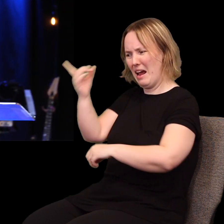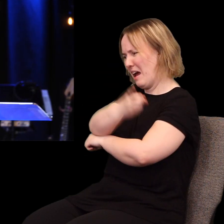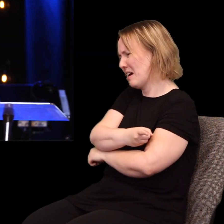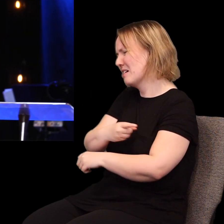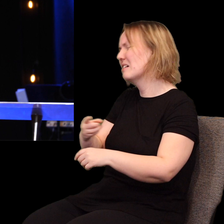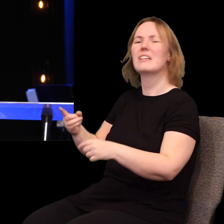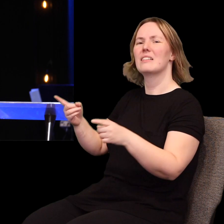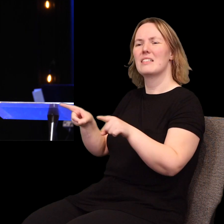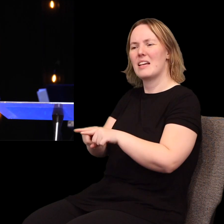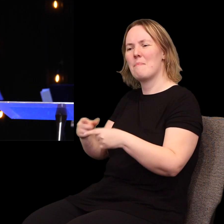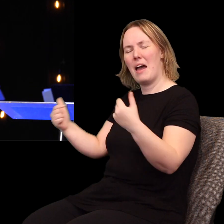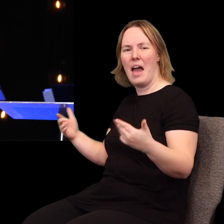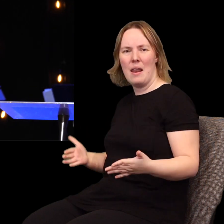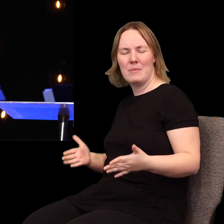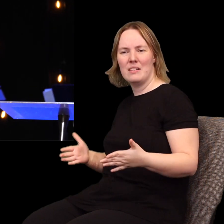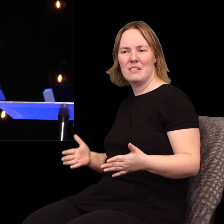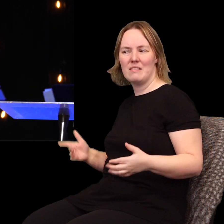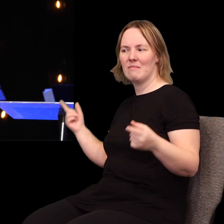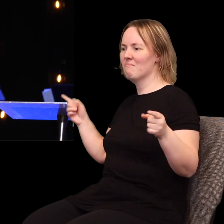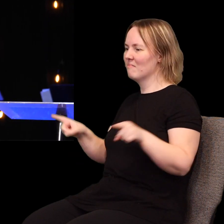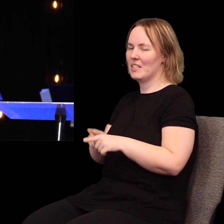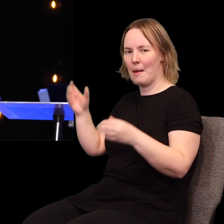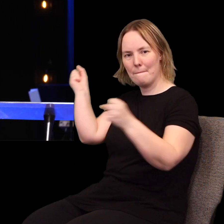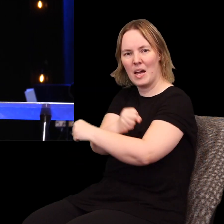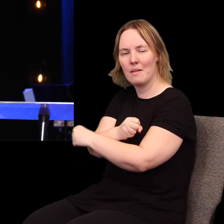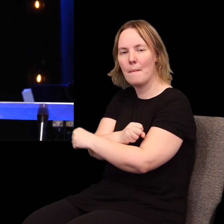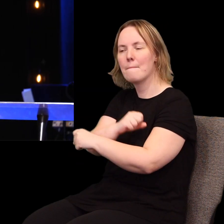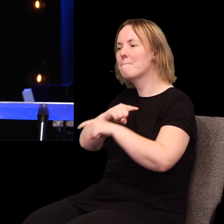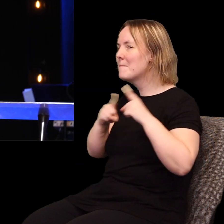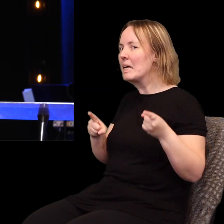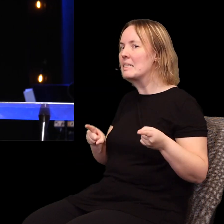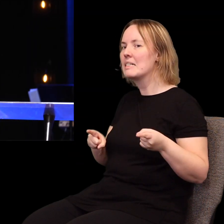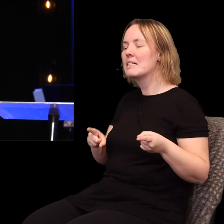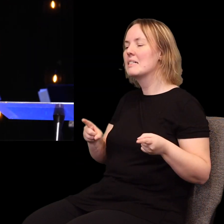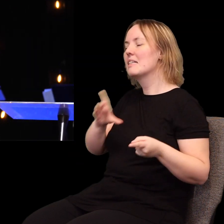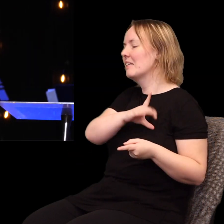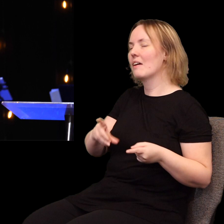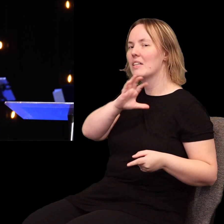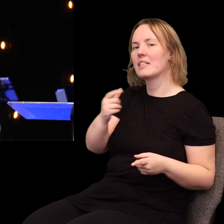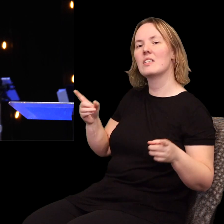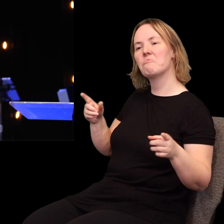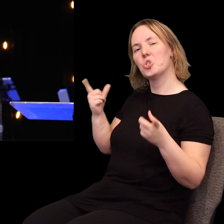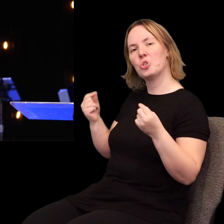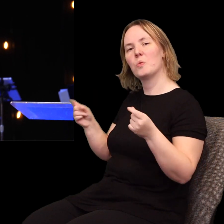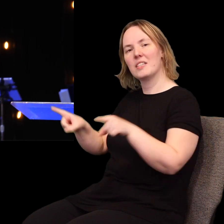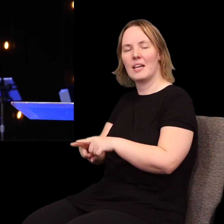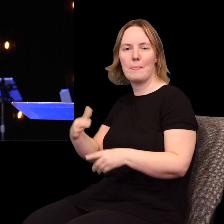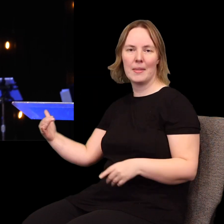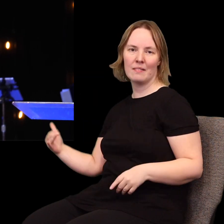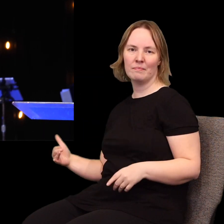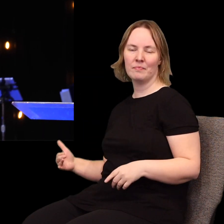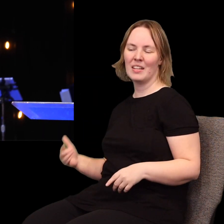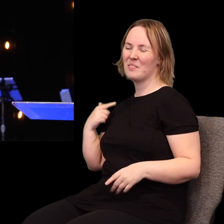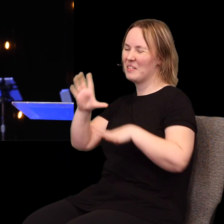same enemy, same battle, right? What does David do? He doesn't do the same thing. You